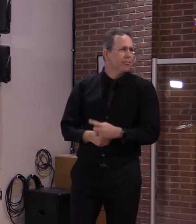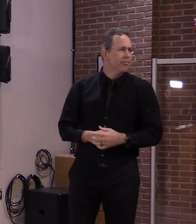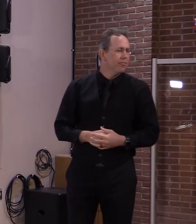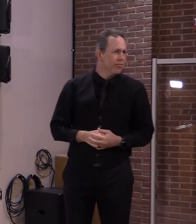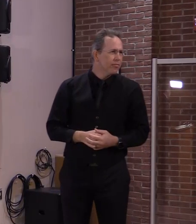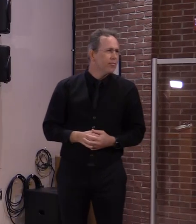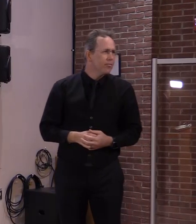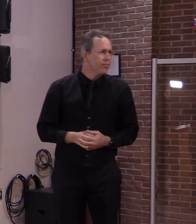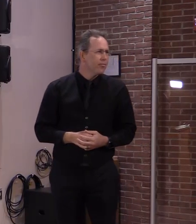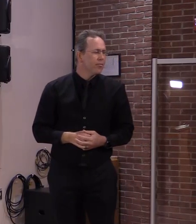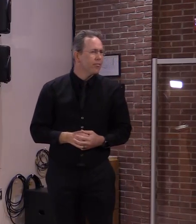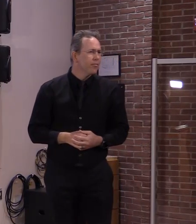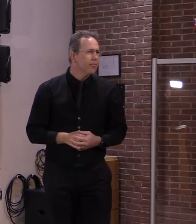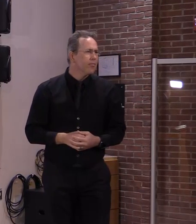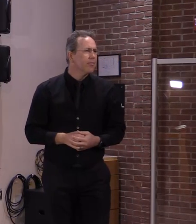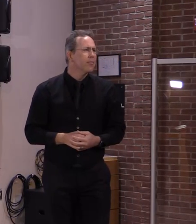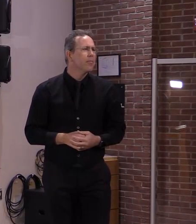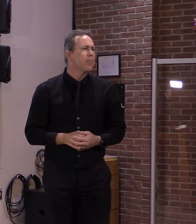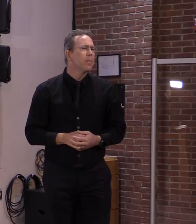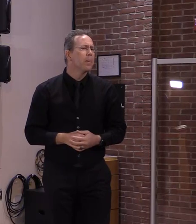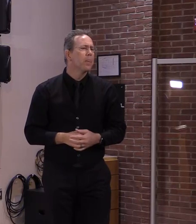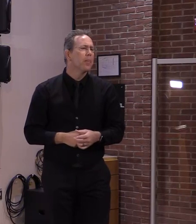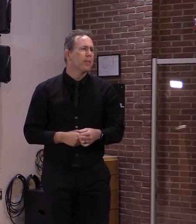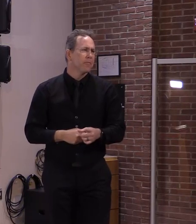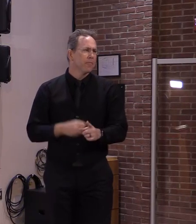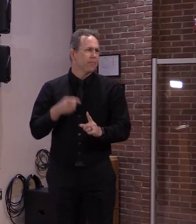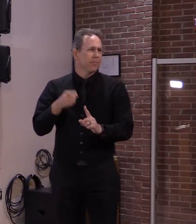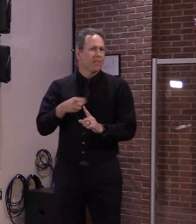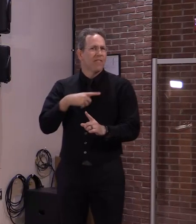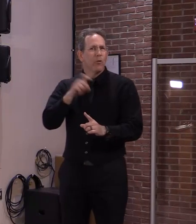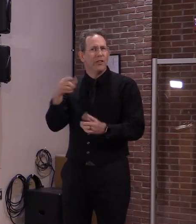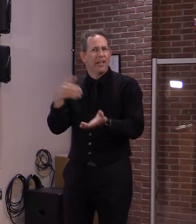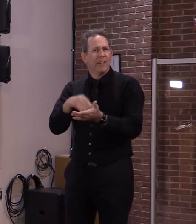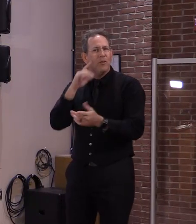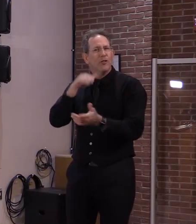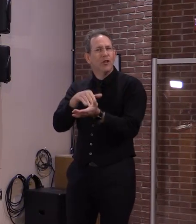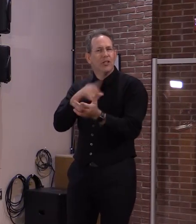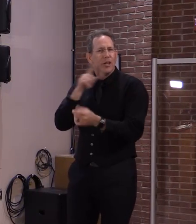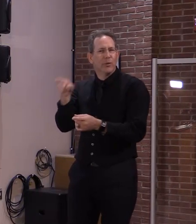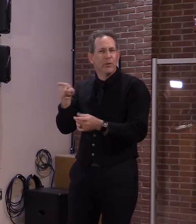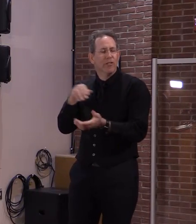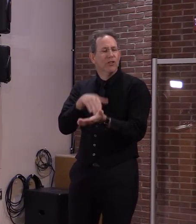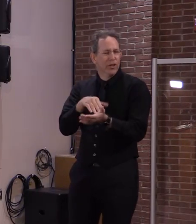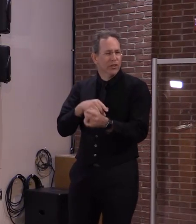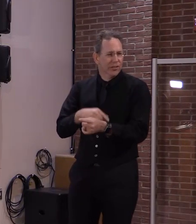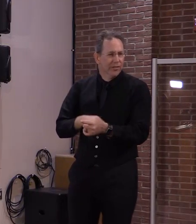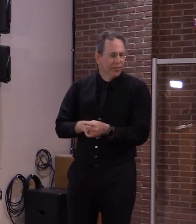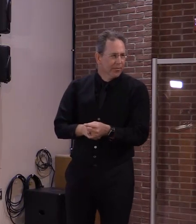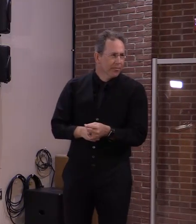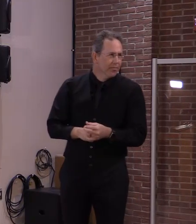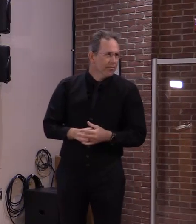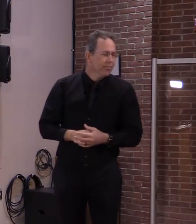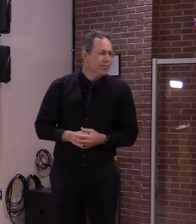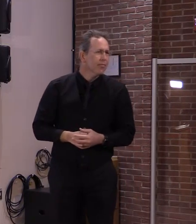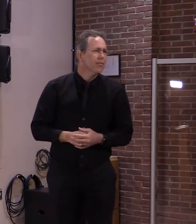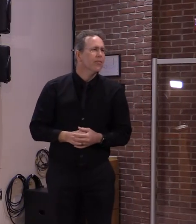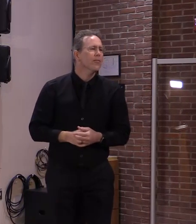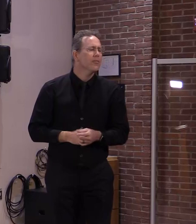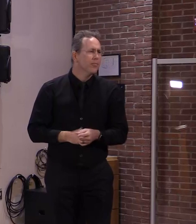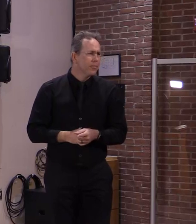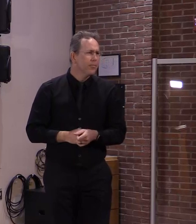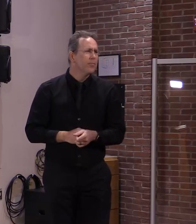Yeah, actually, this question might end up being for Dr. Levine. Any time frame for how long someone should wait after they have COVID before